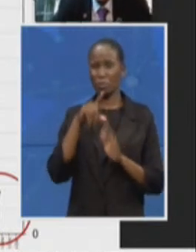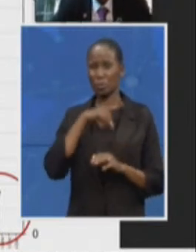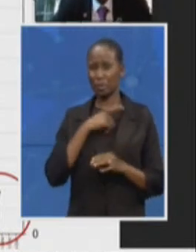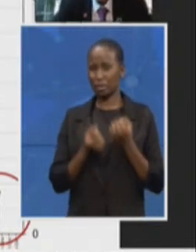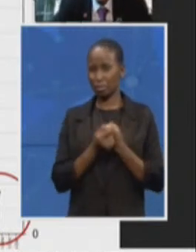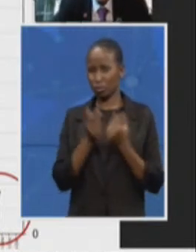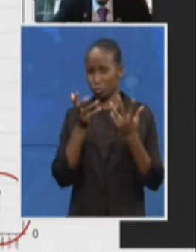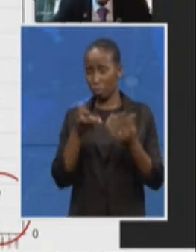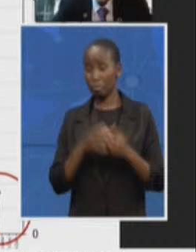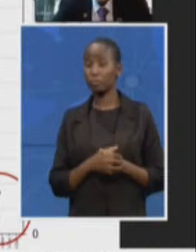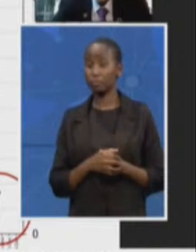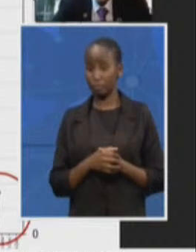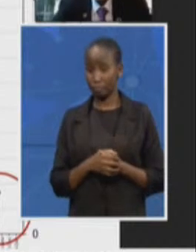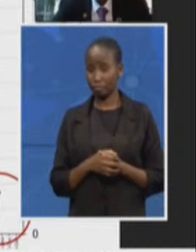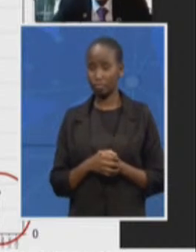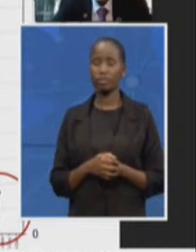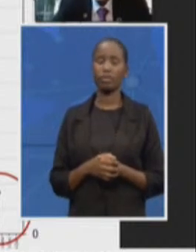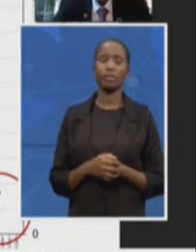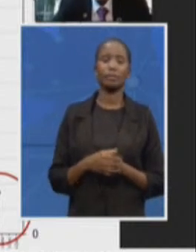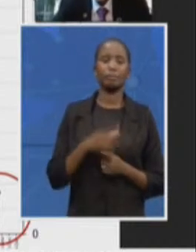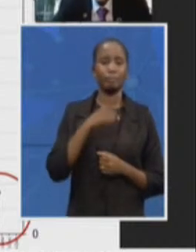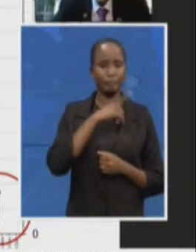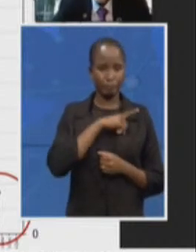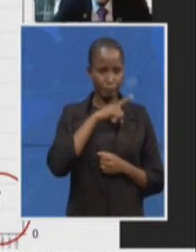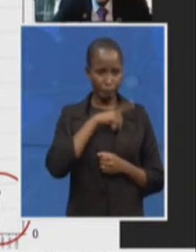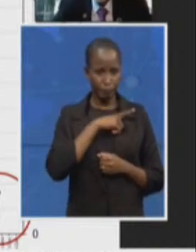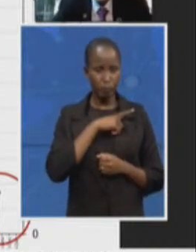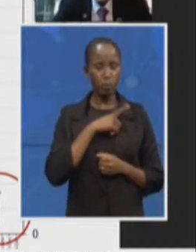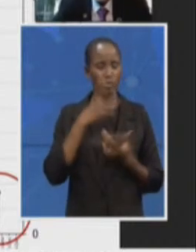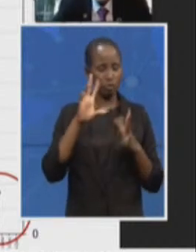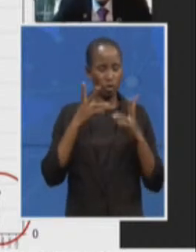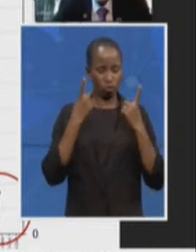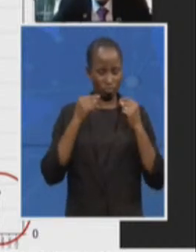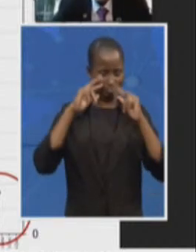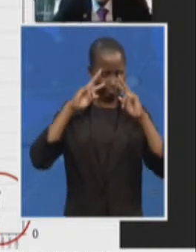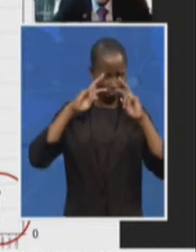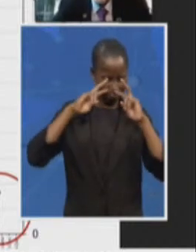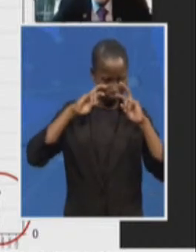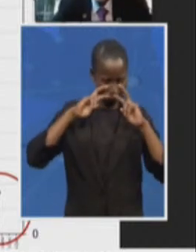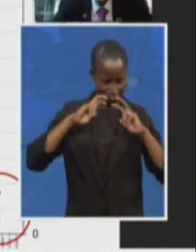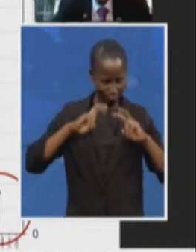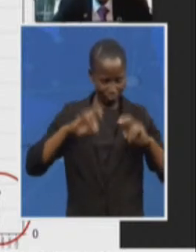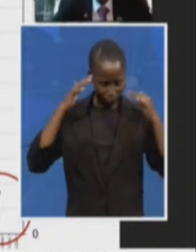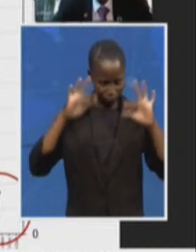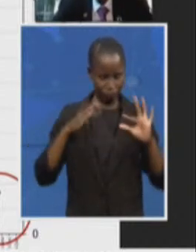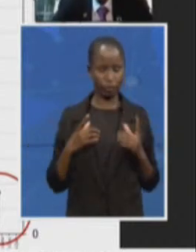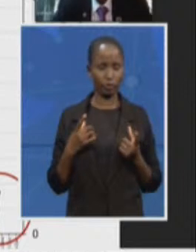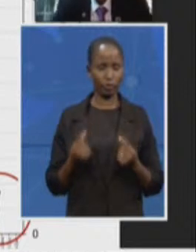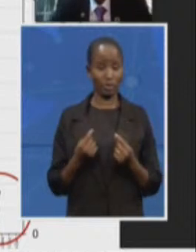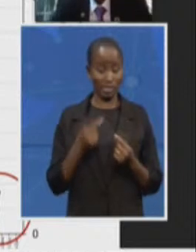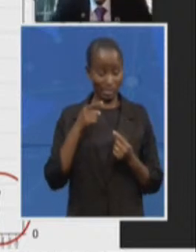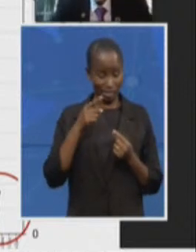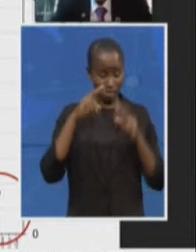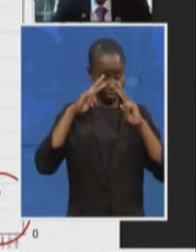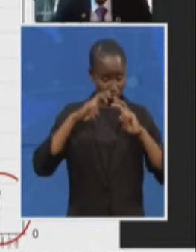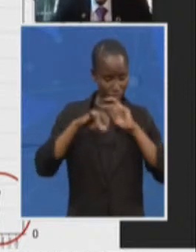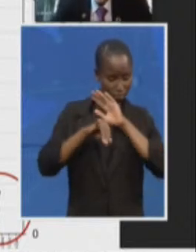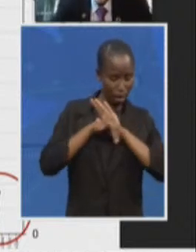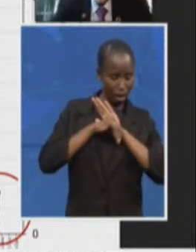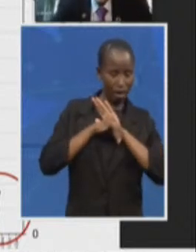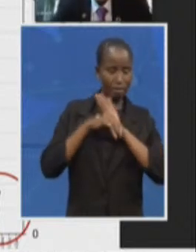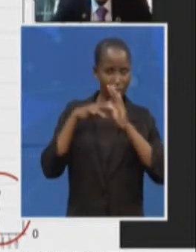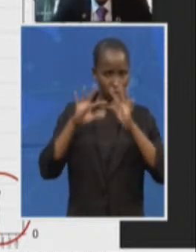excellent research that has been done that has identified what is potentially a major source